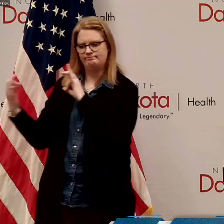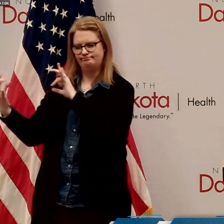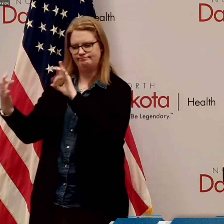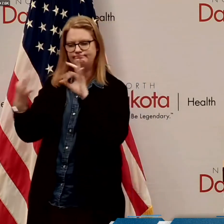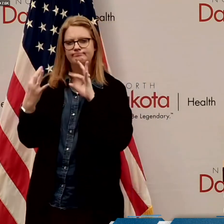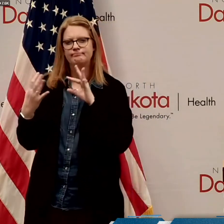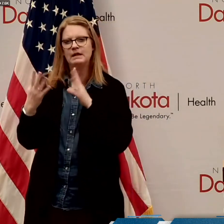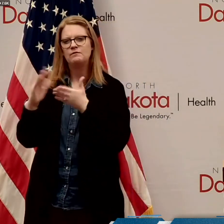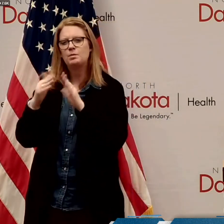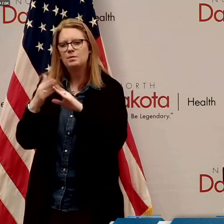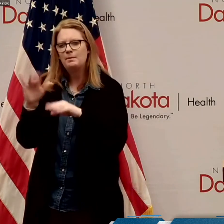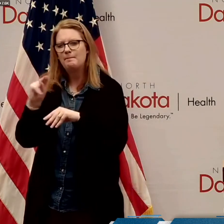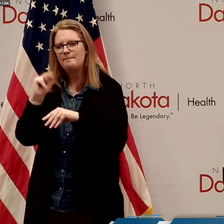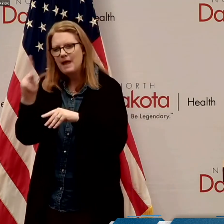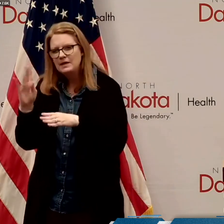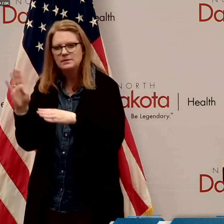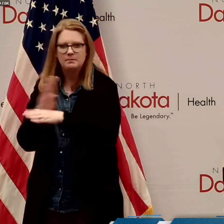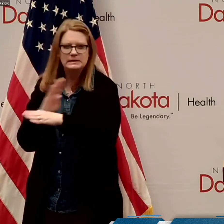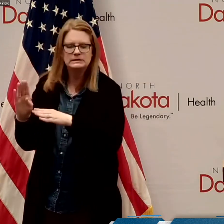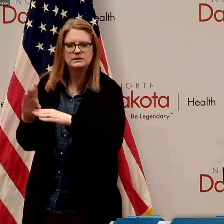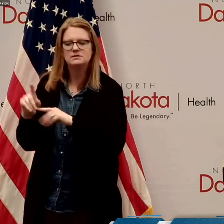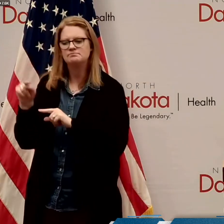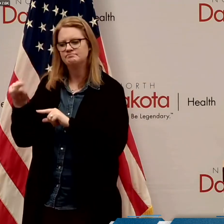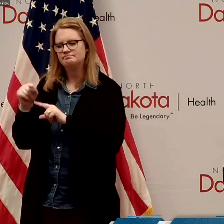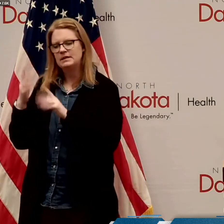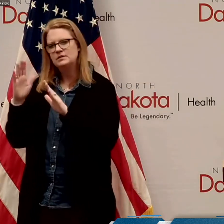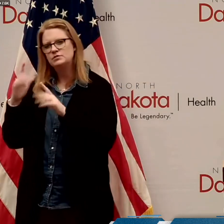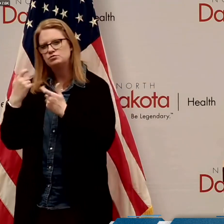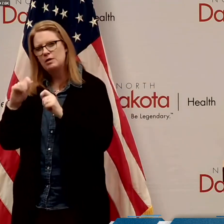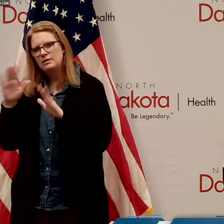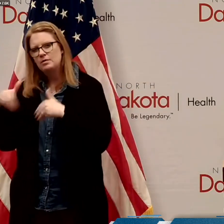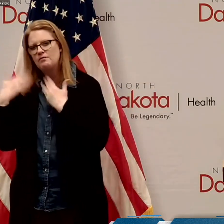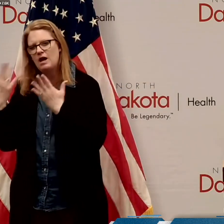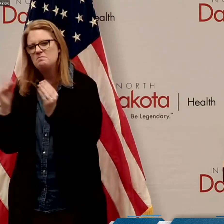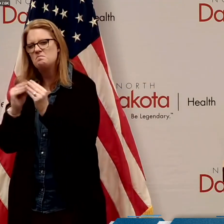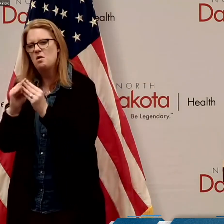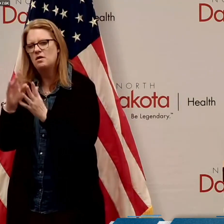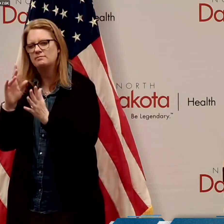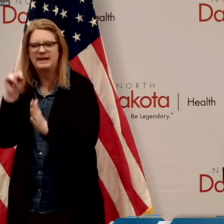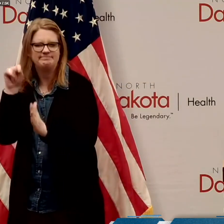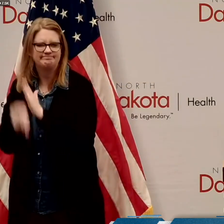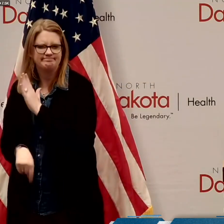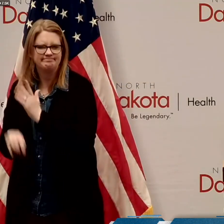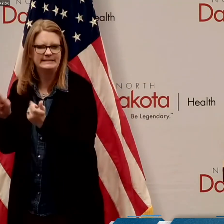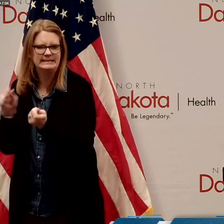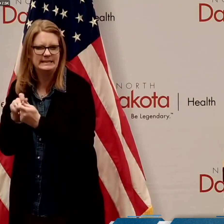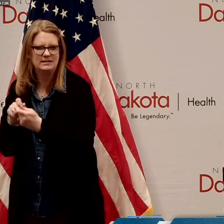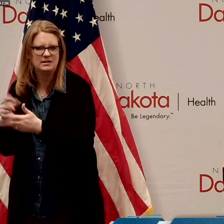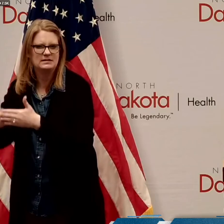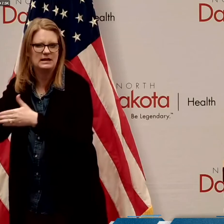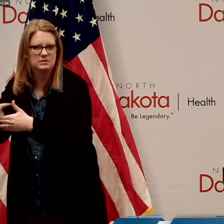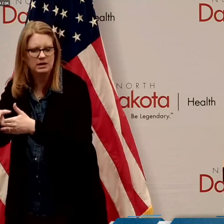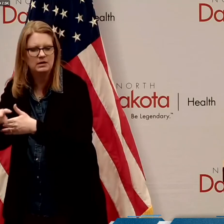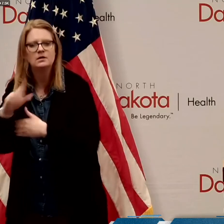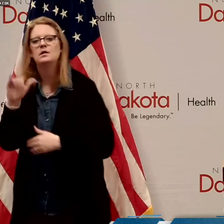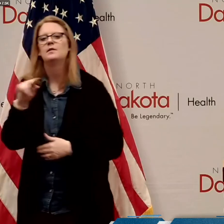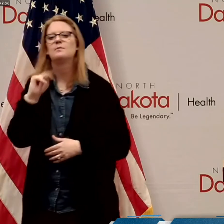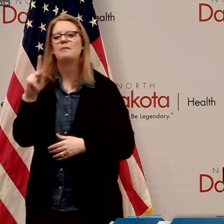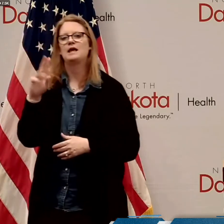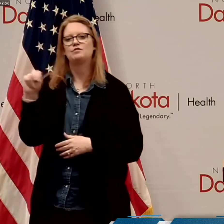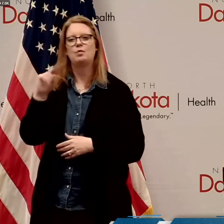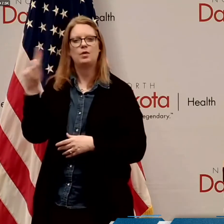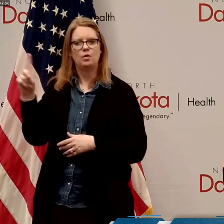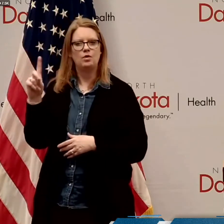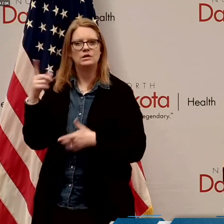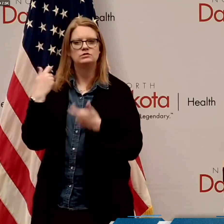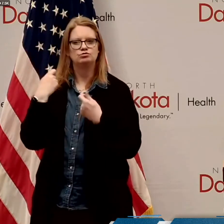and businesses, and we're aiming to provide more details next week. But again, as we said, we intend to have the Bank of North Dakota try to fill in